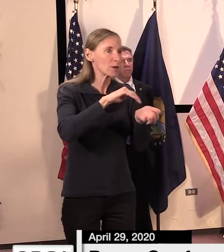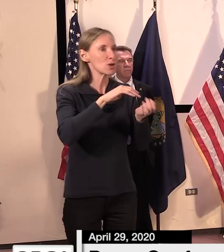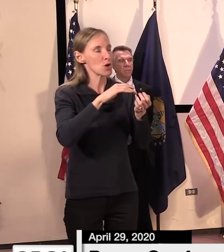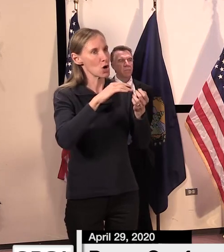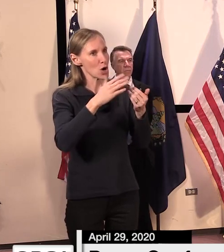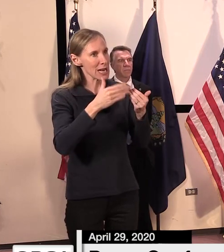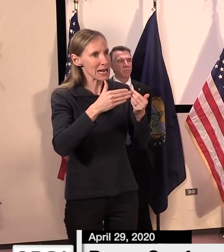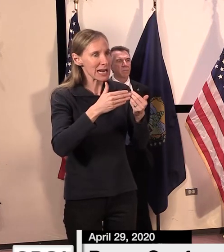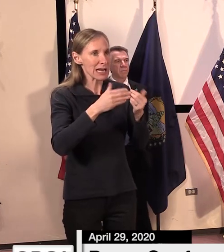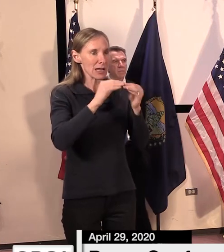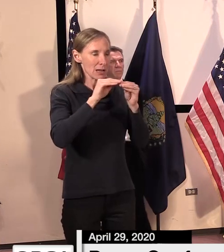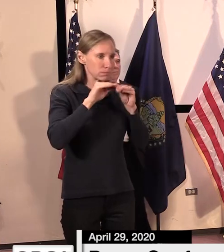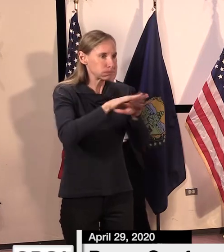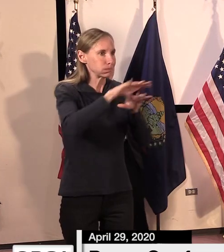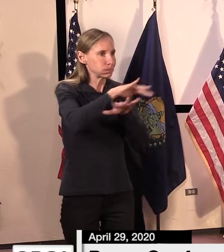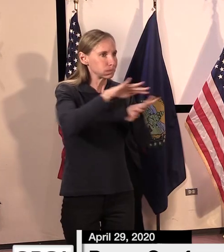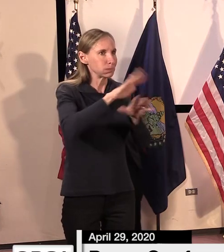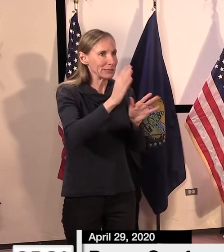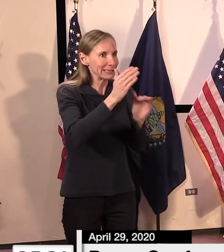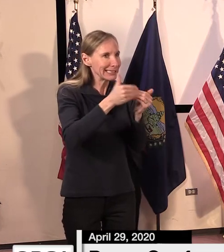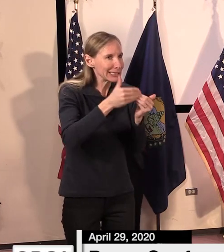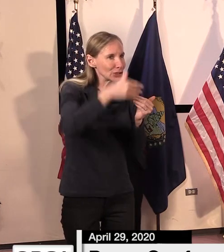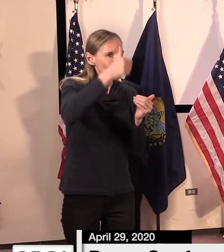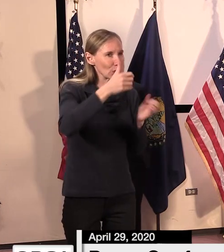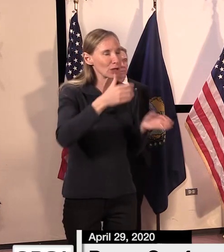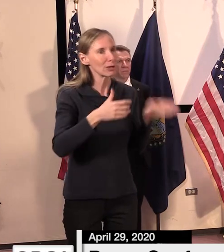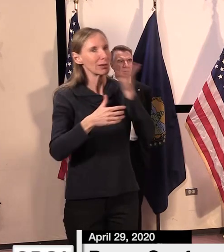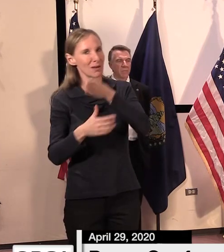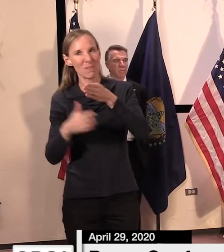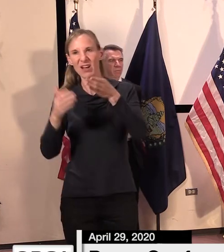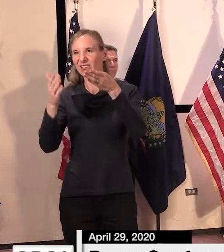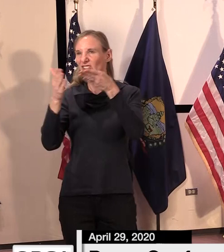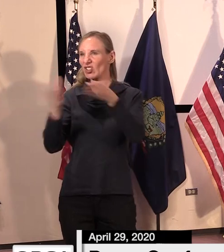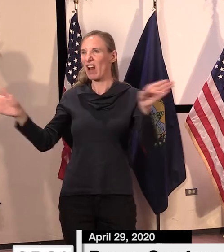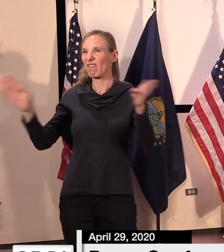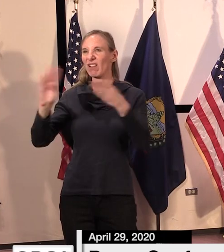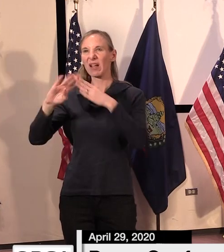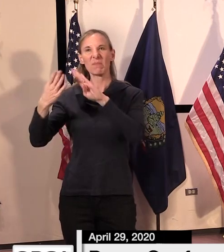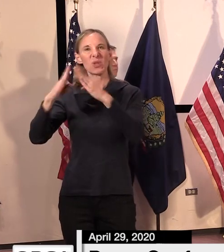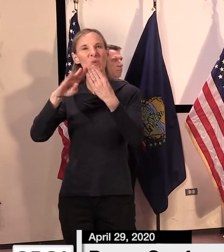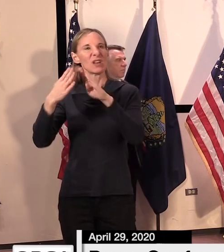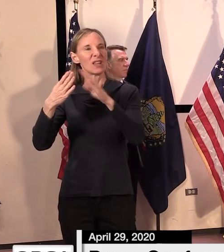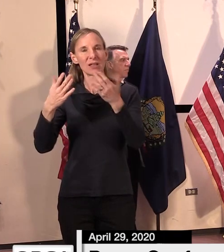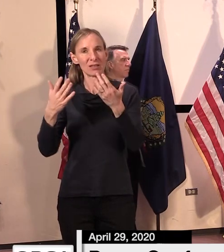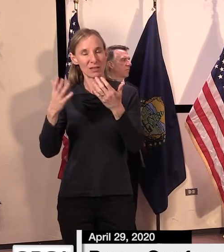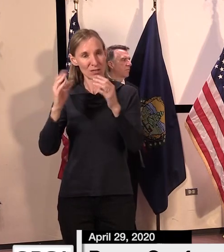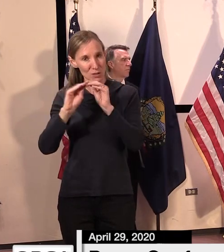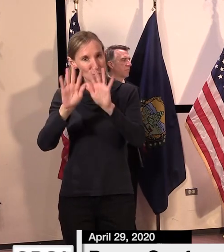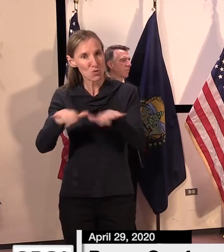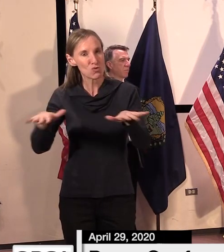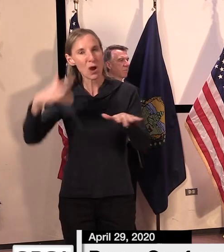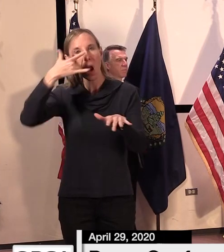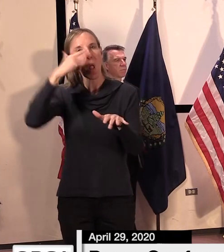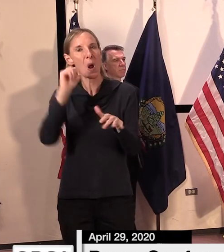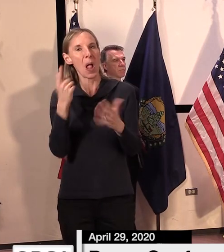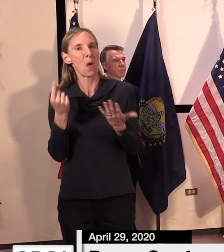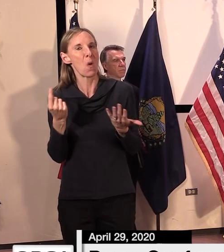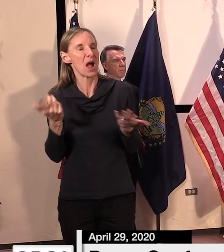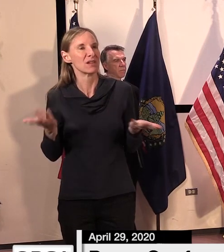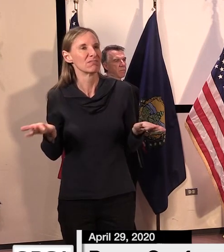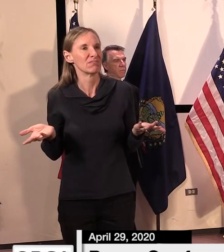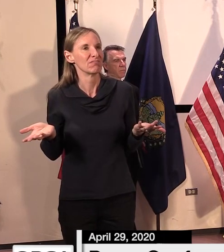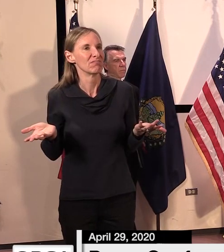giving you a better sense of what generally the virus spread looks like outside of those facilities and